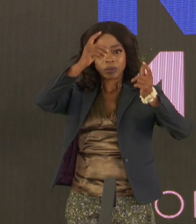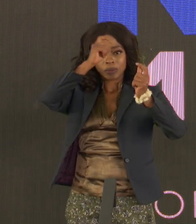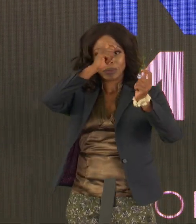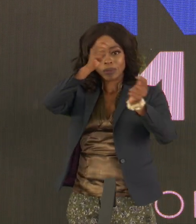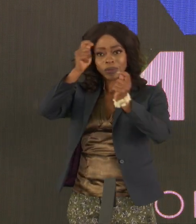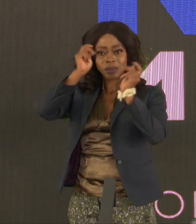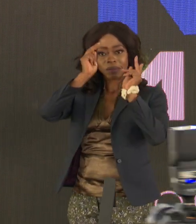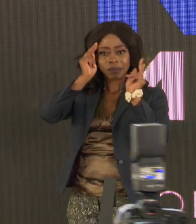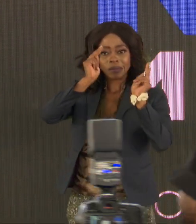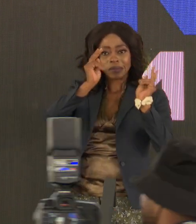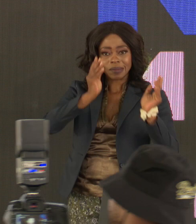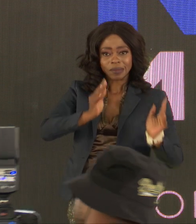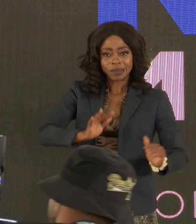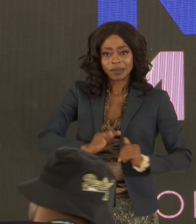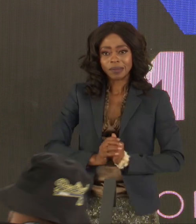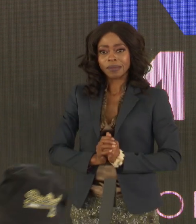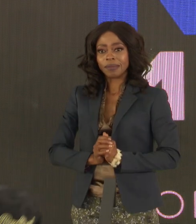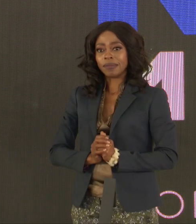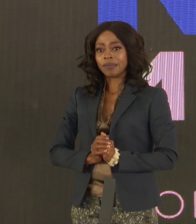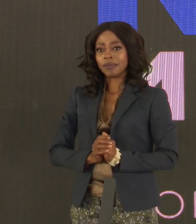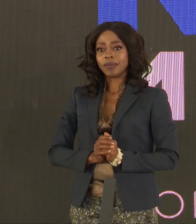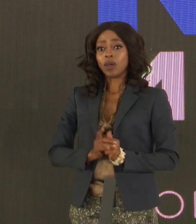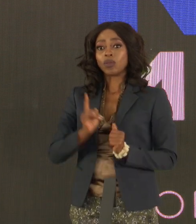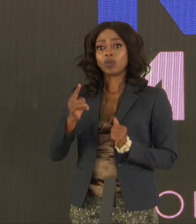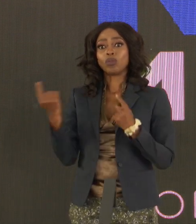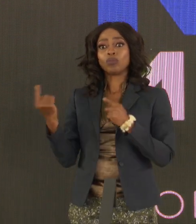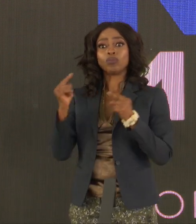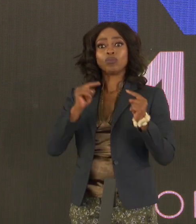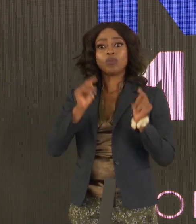those who are visiting us today